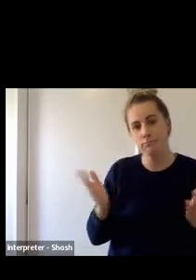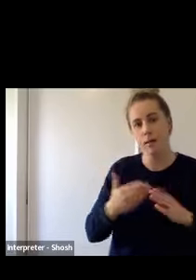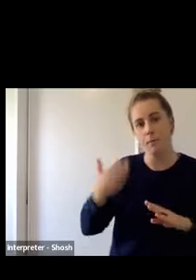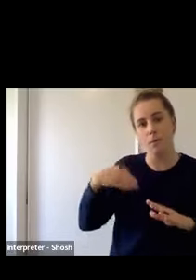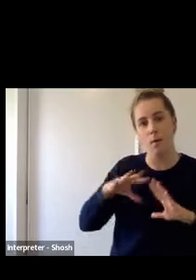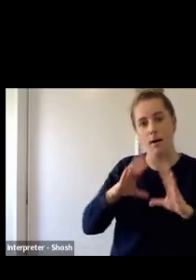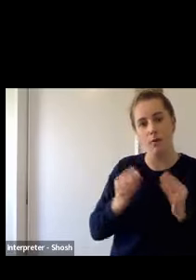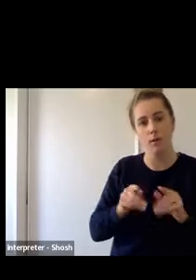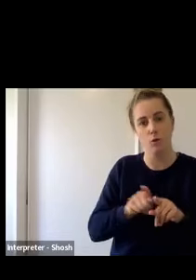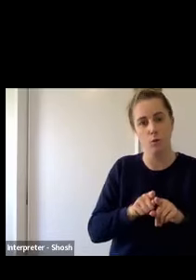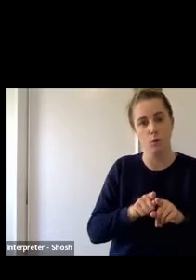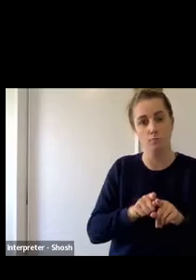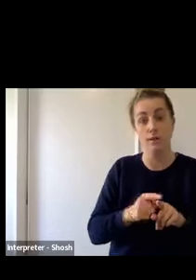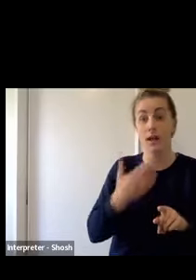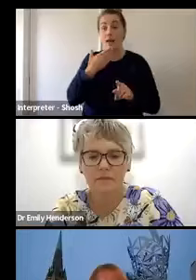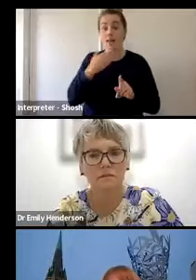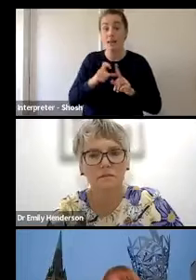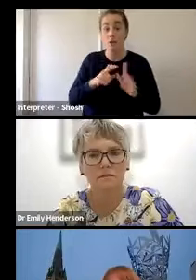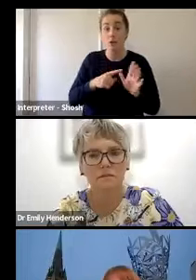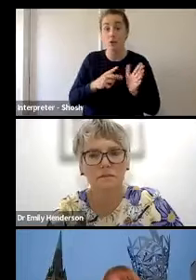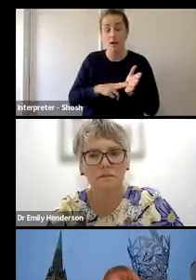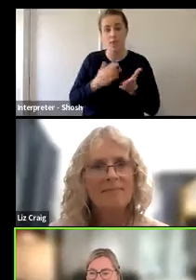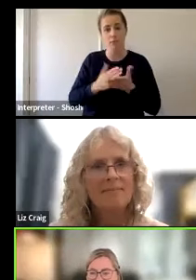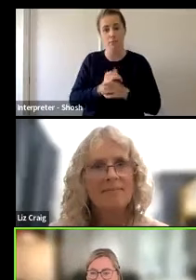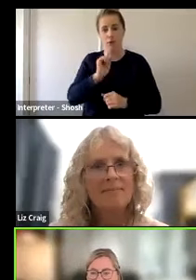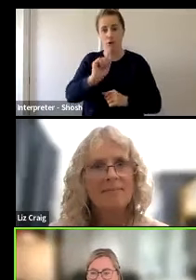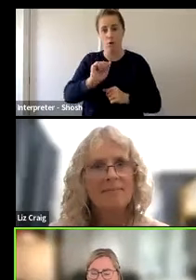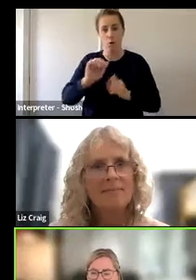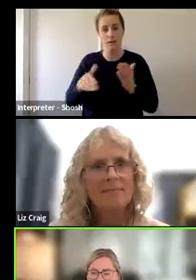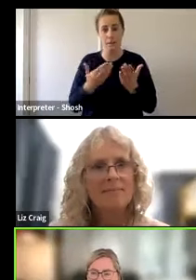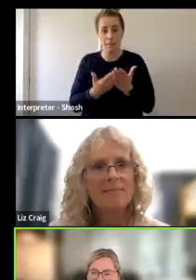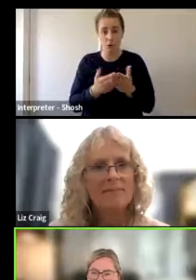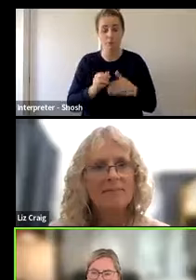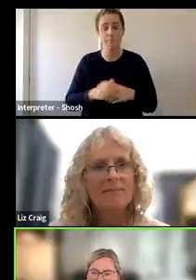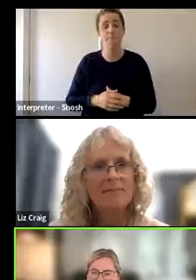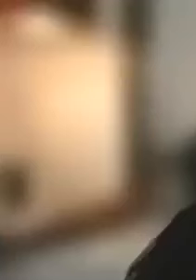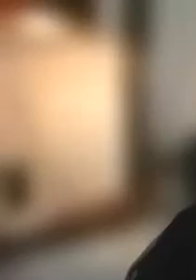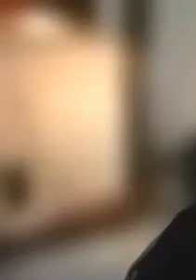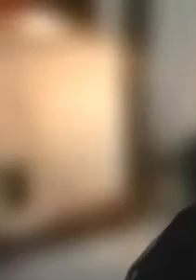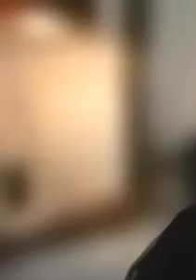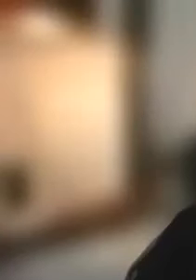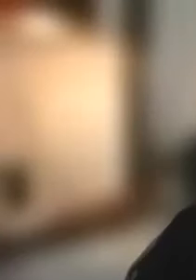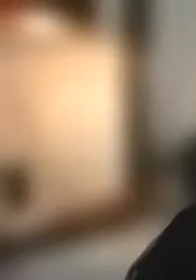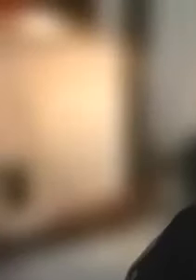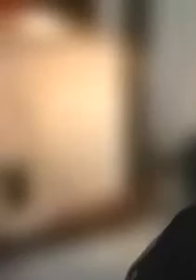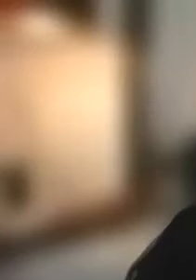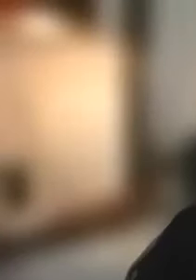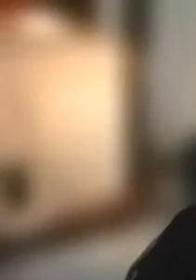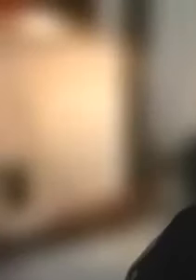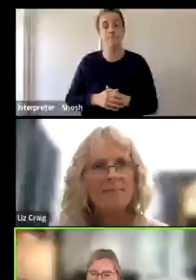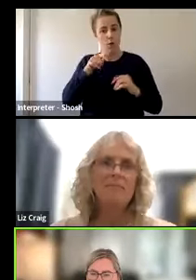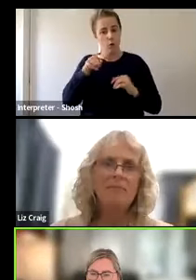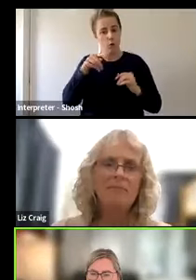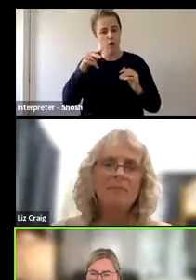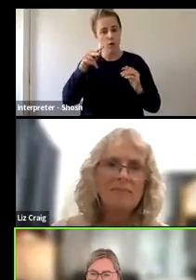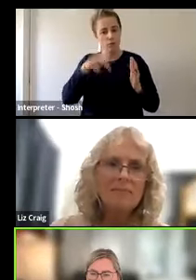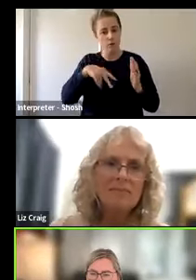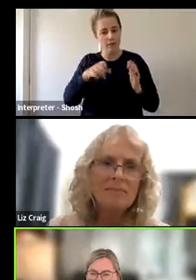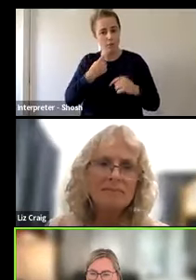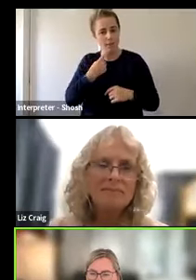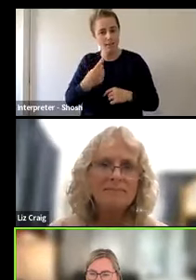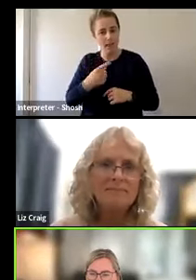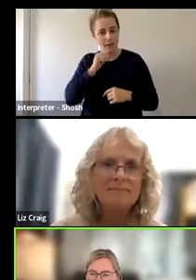Questions? Thanks, Dan. Really appreciate your submission. Were you reading from a statement?